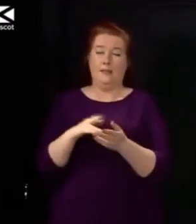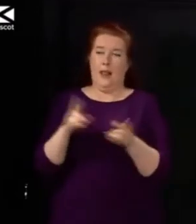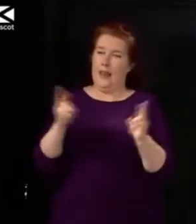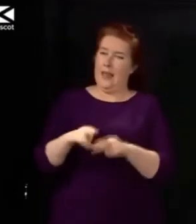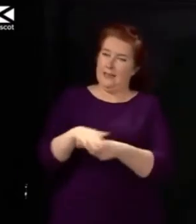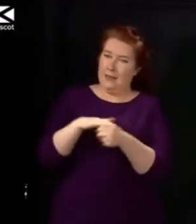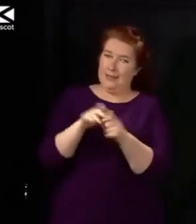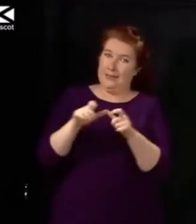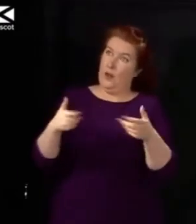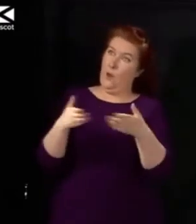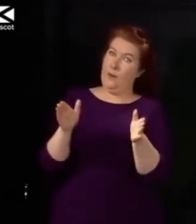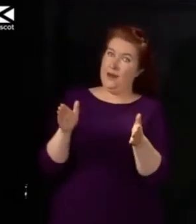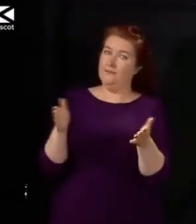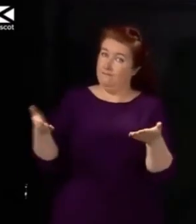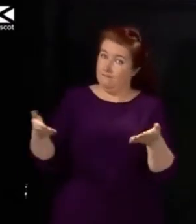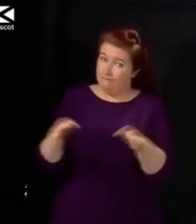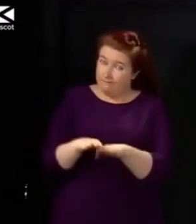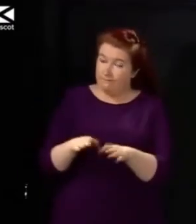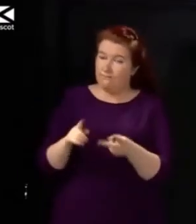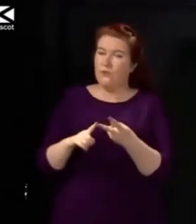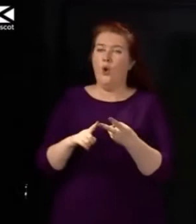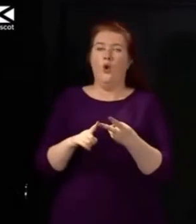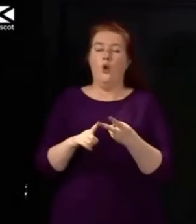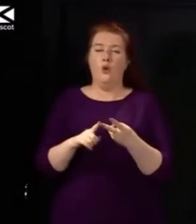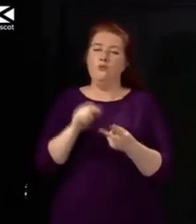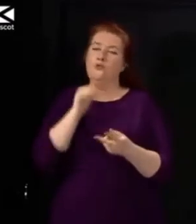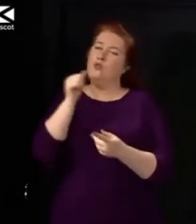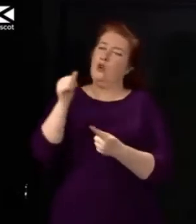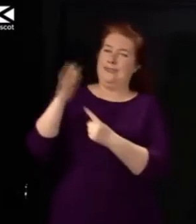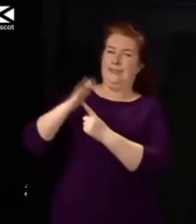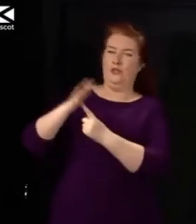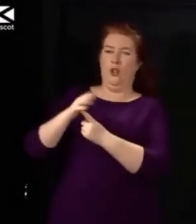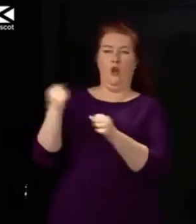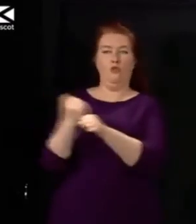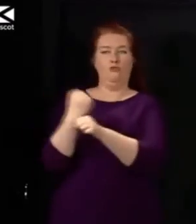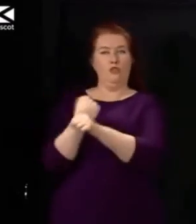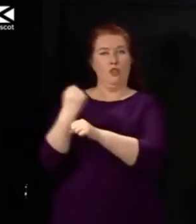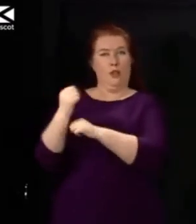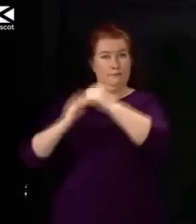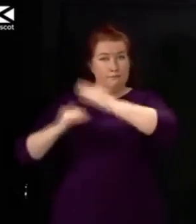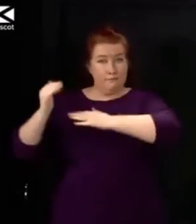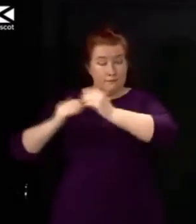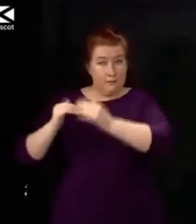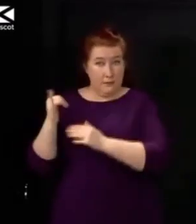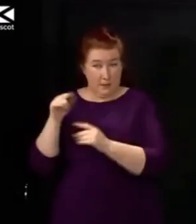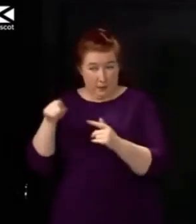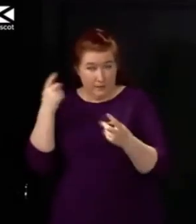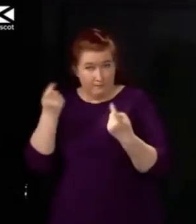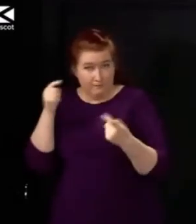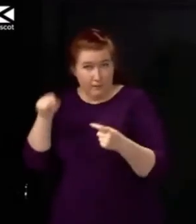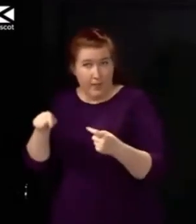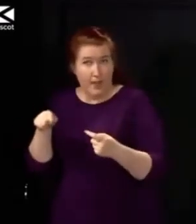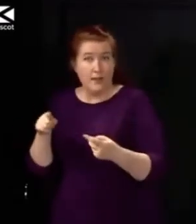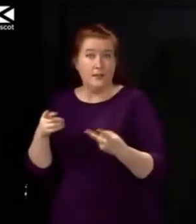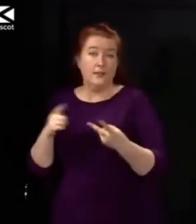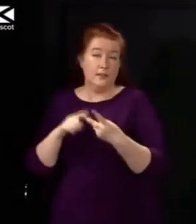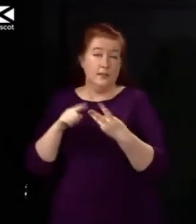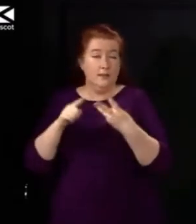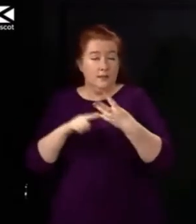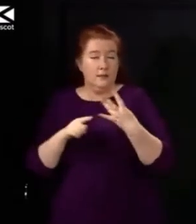places staying open? Non-essential construction, for example, is another area that we're looking at. And